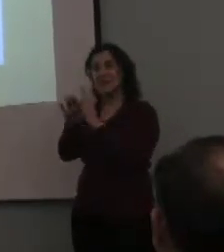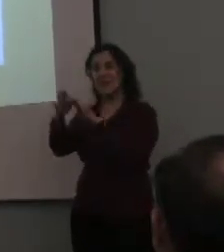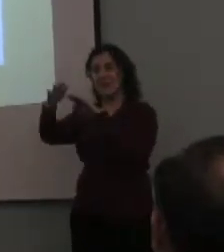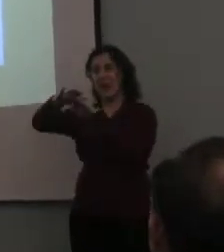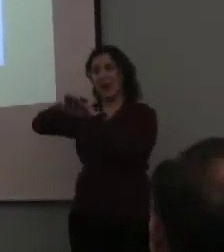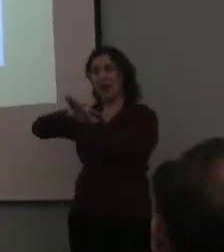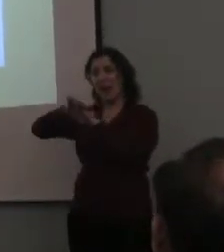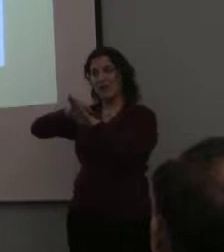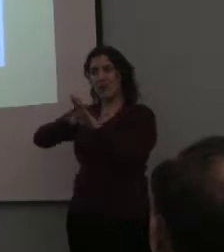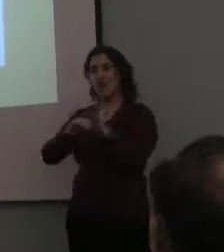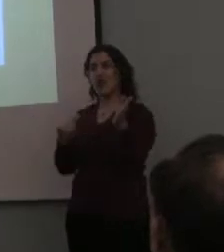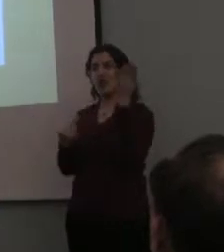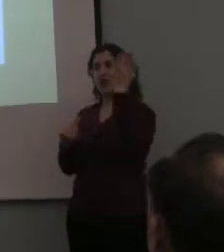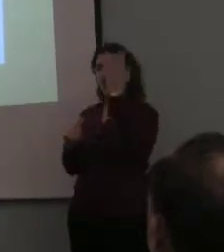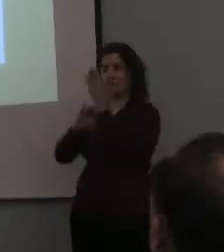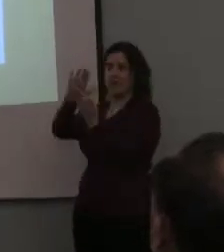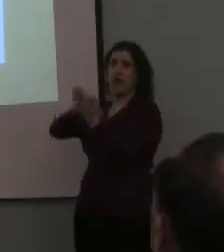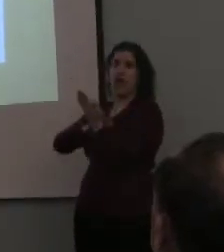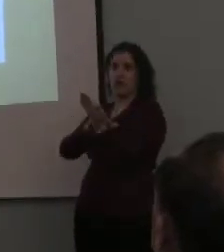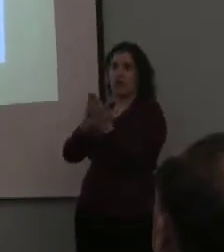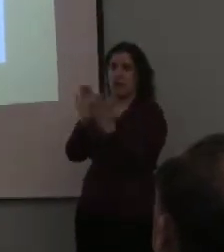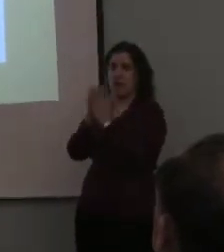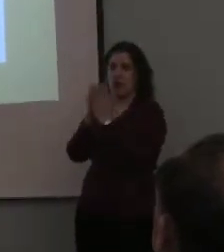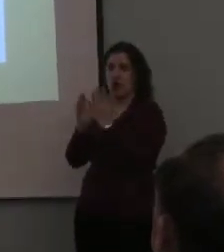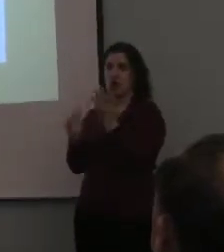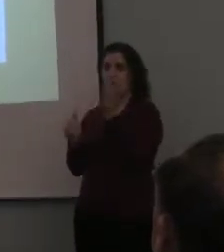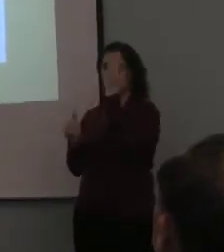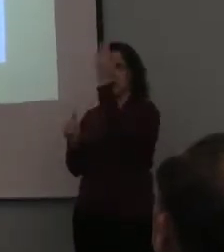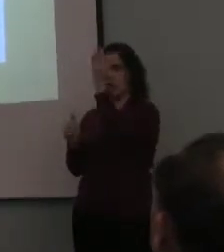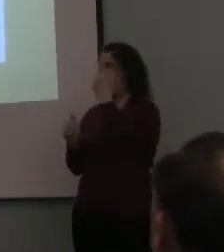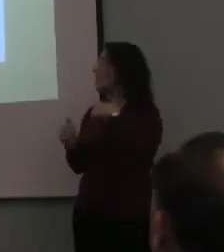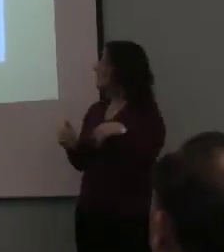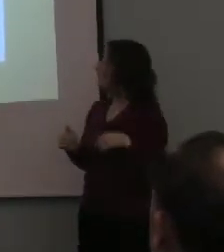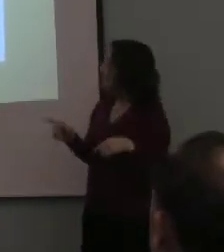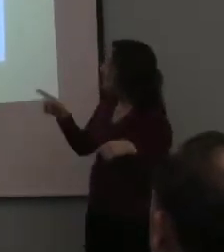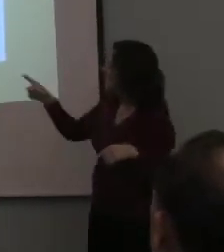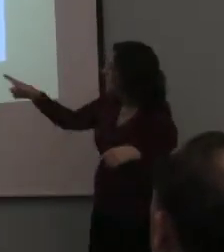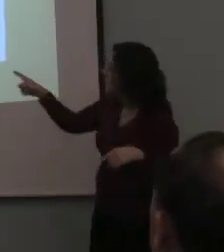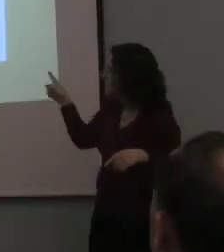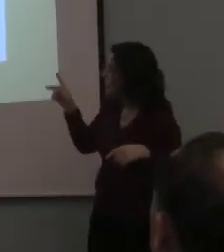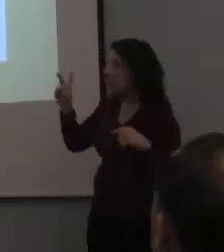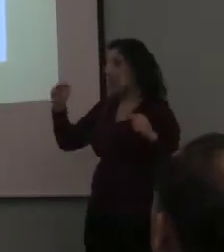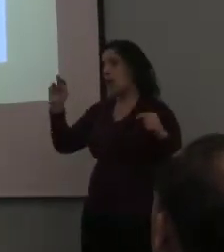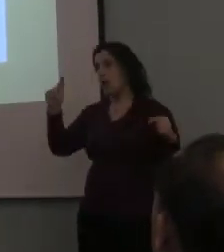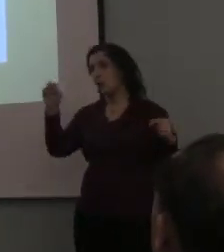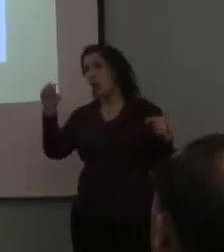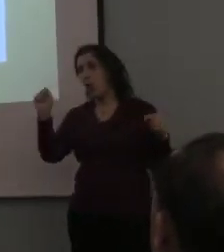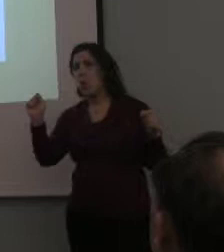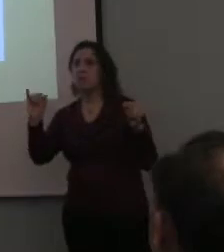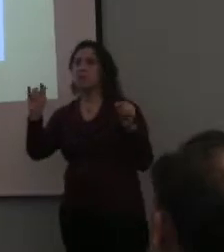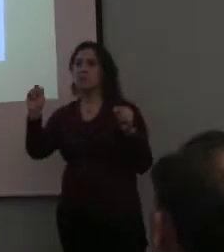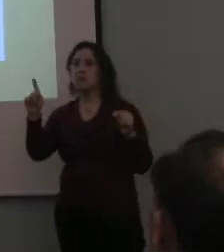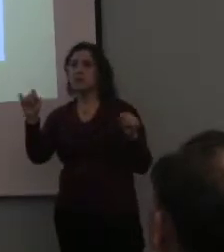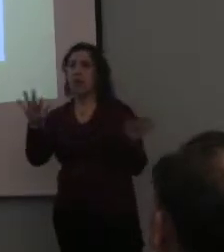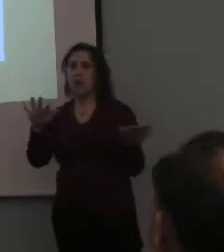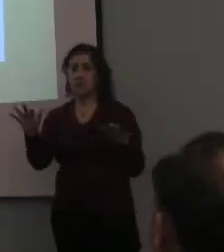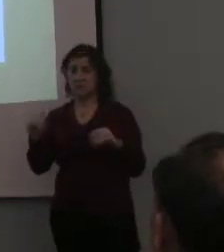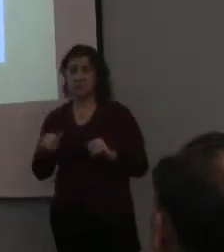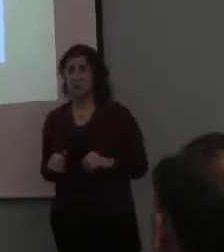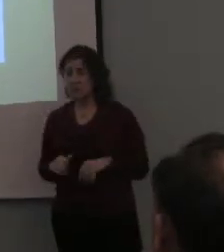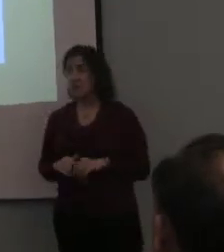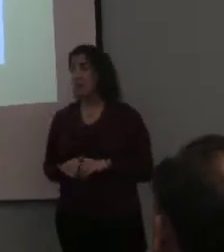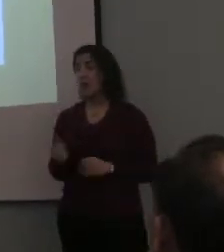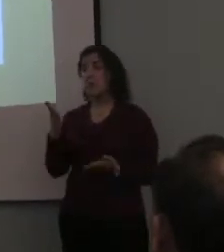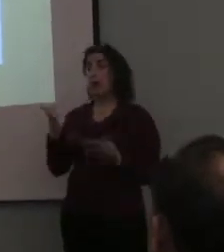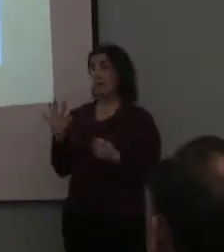cover, we have some subjects, we have some notes. There are bibliographical references and an index.